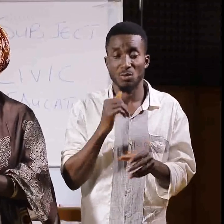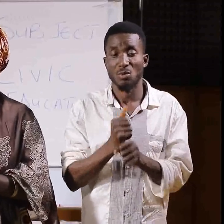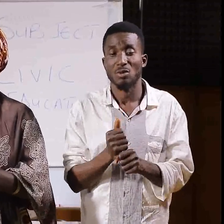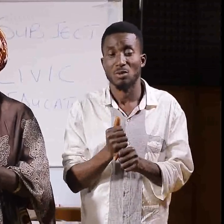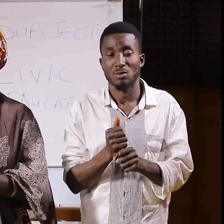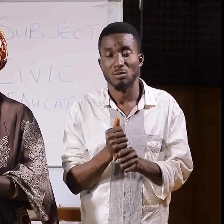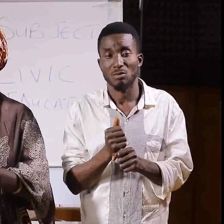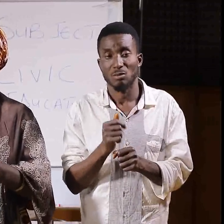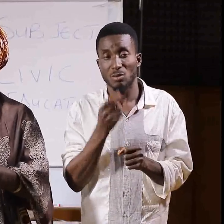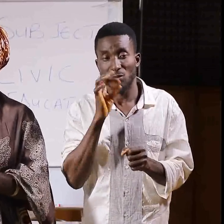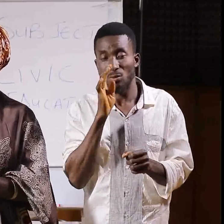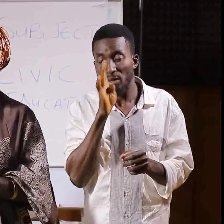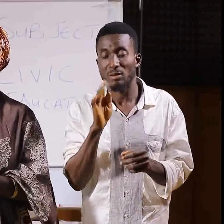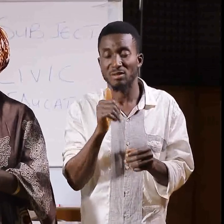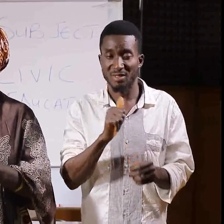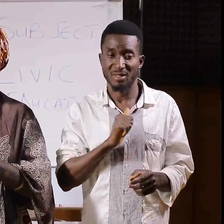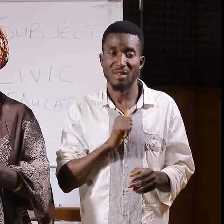work towards being a